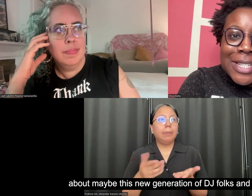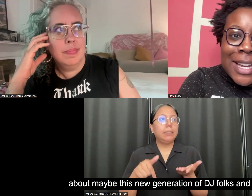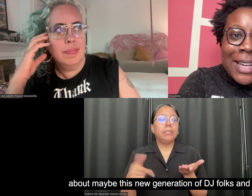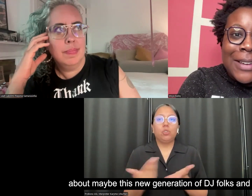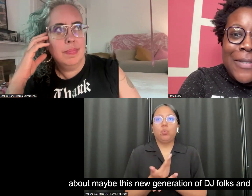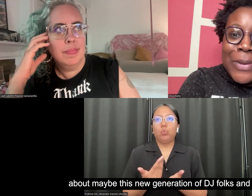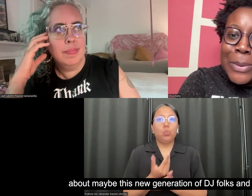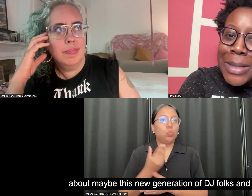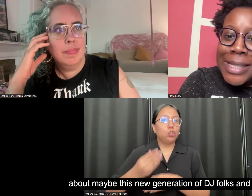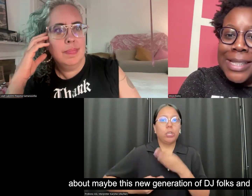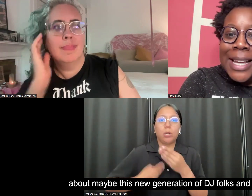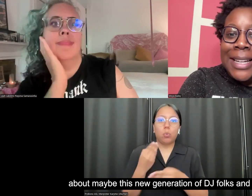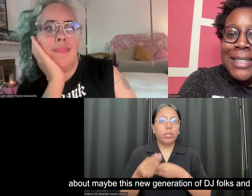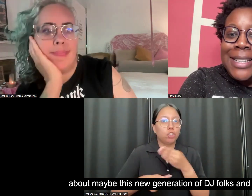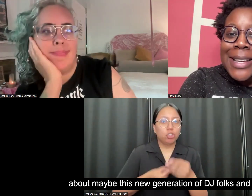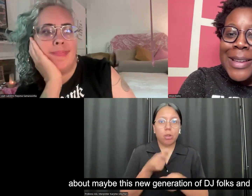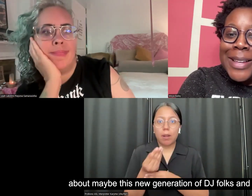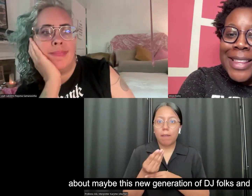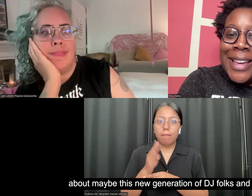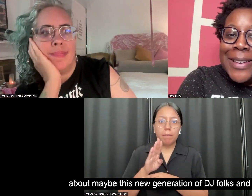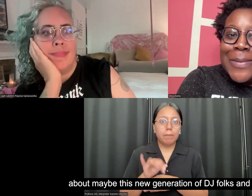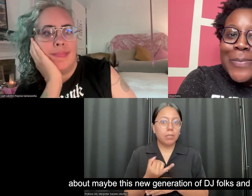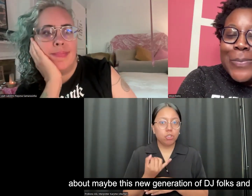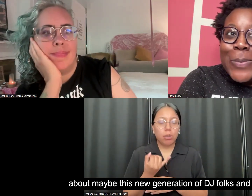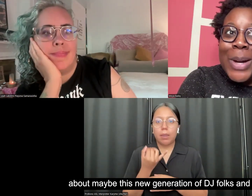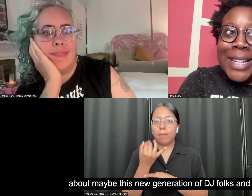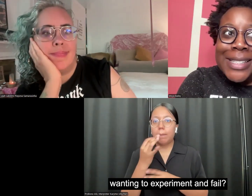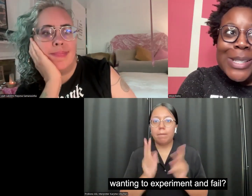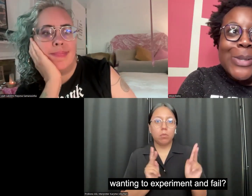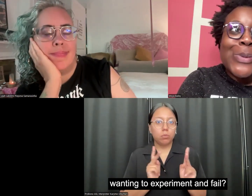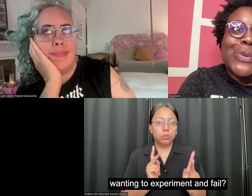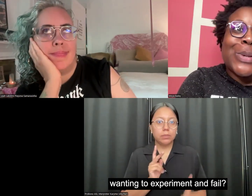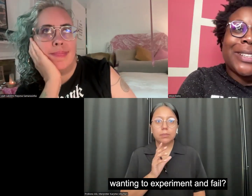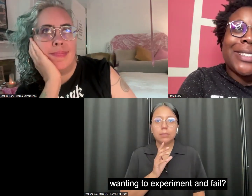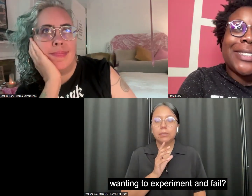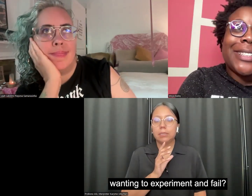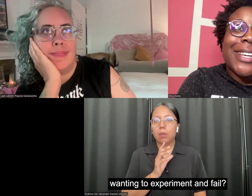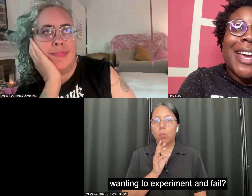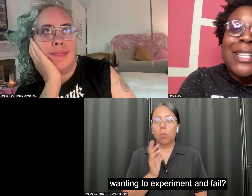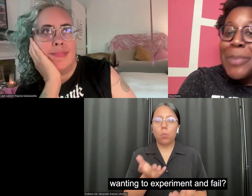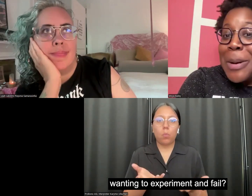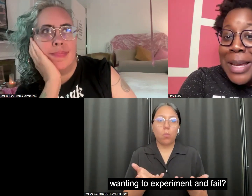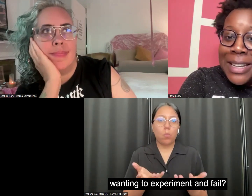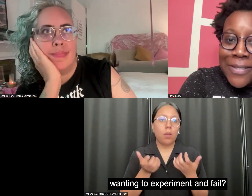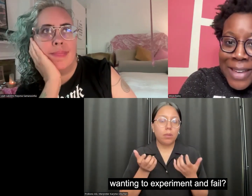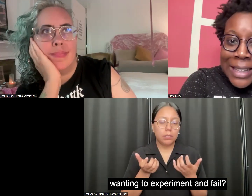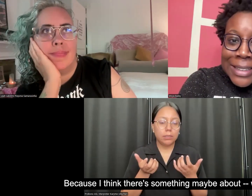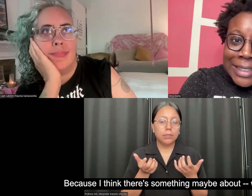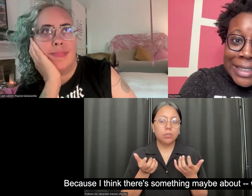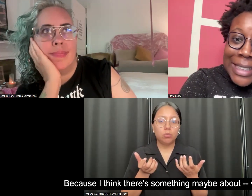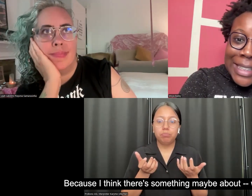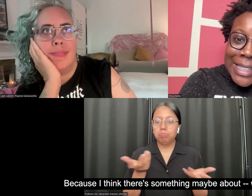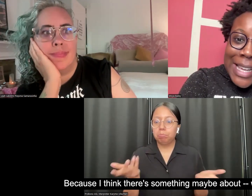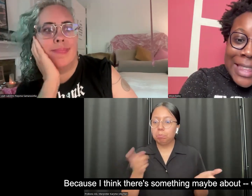of DJ folks and like wanting to experiment and